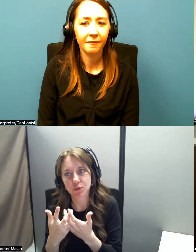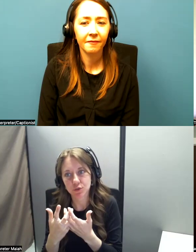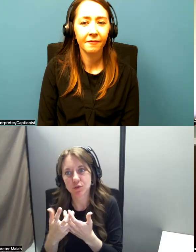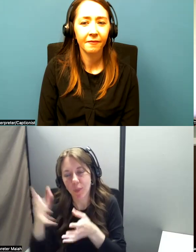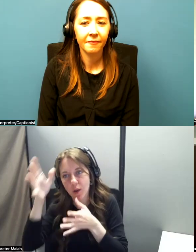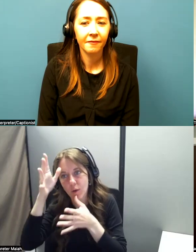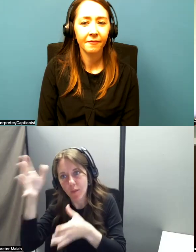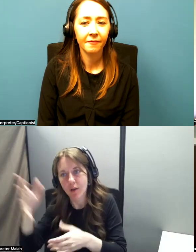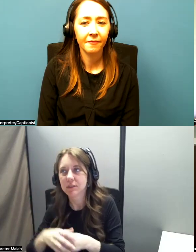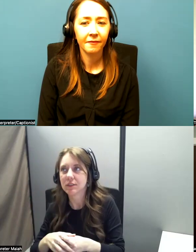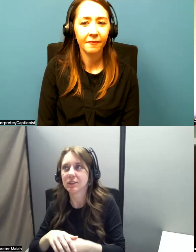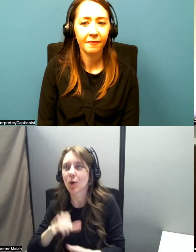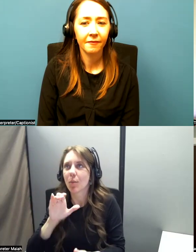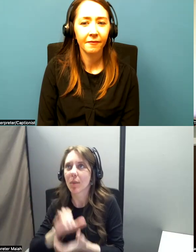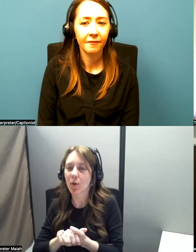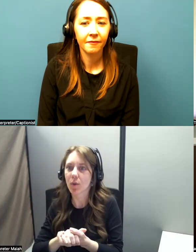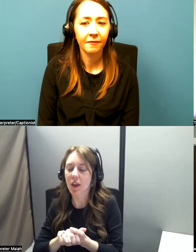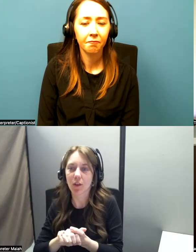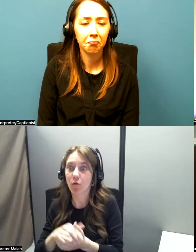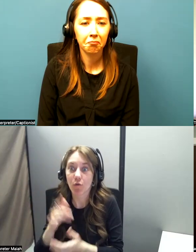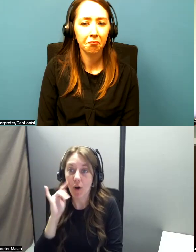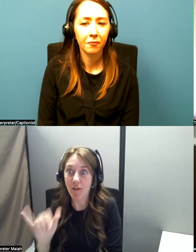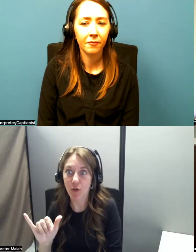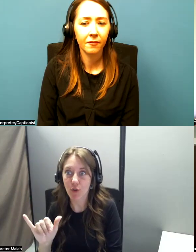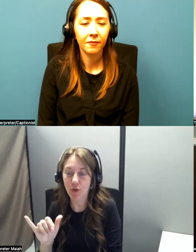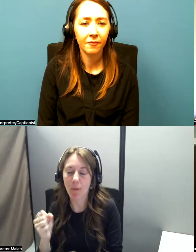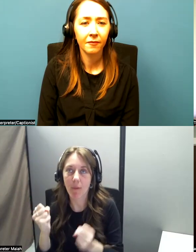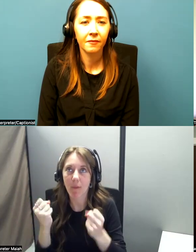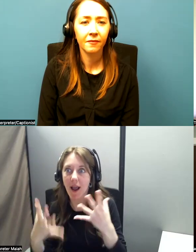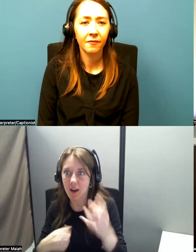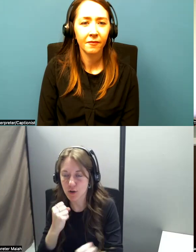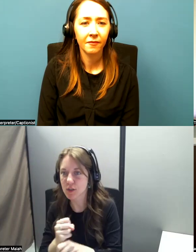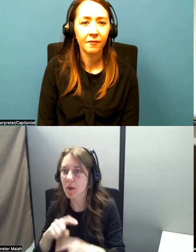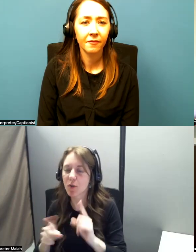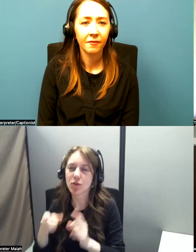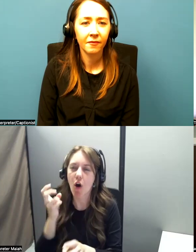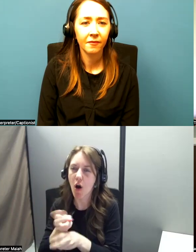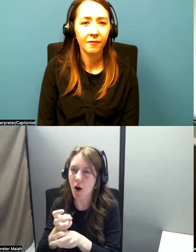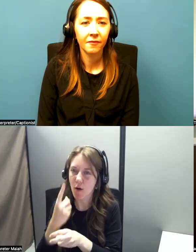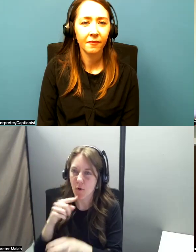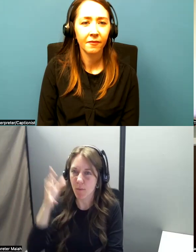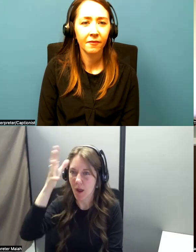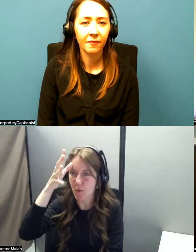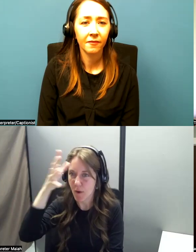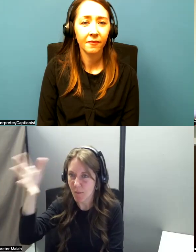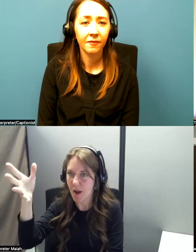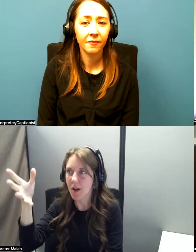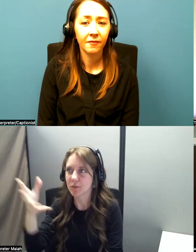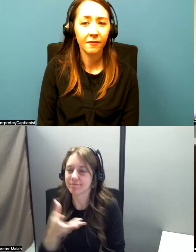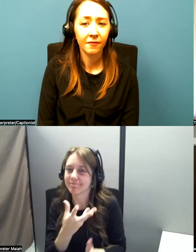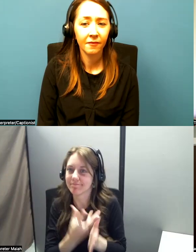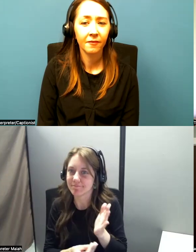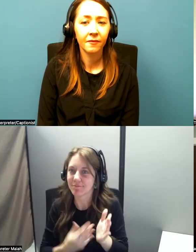they've been married, I don't know, forever. But it was just Hmm. really hard for him to lose my grandmother that day. Mm,